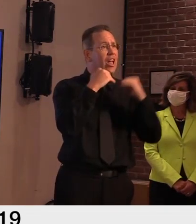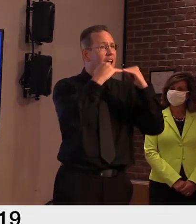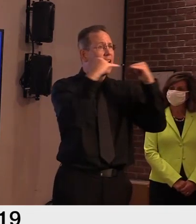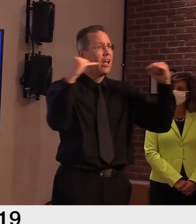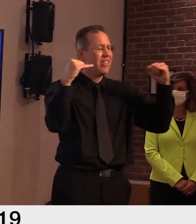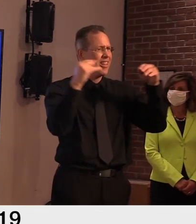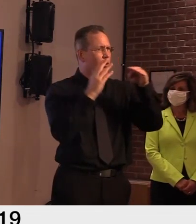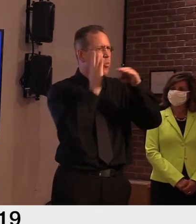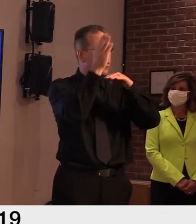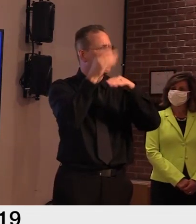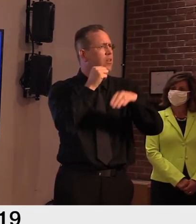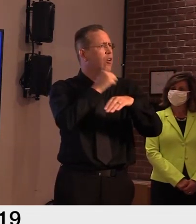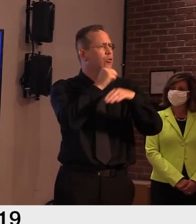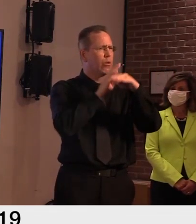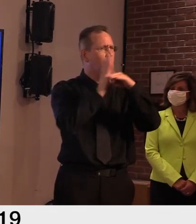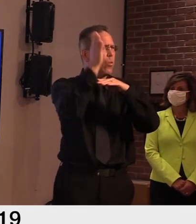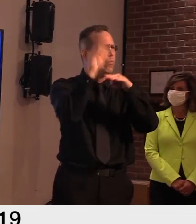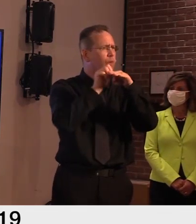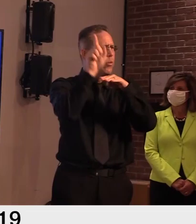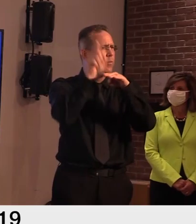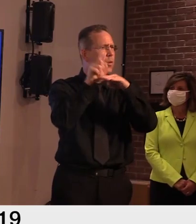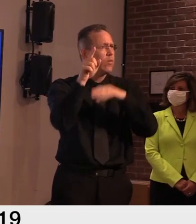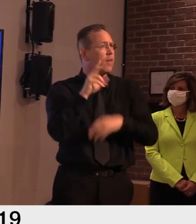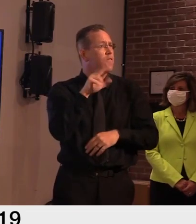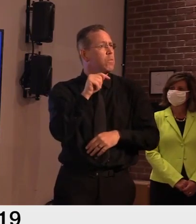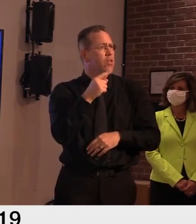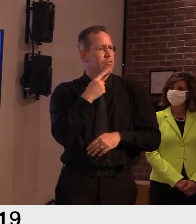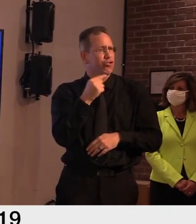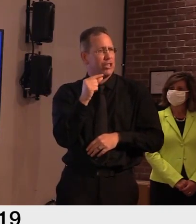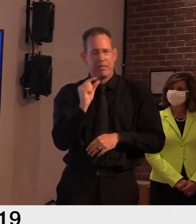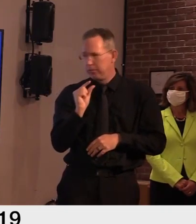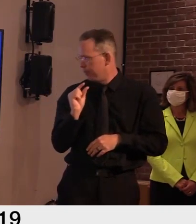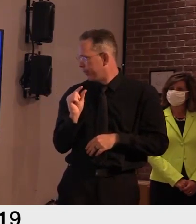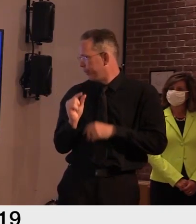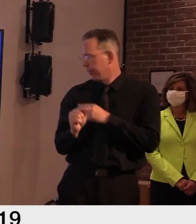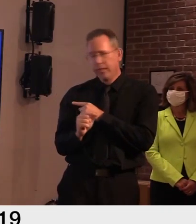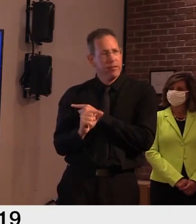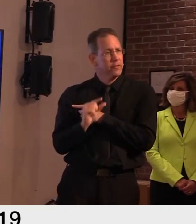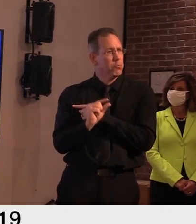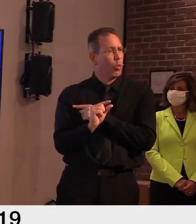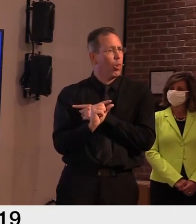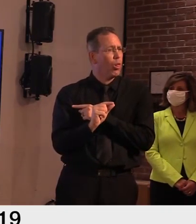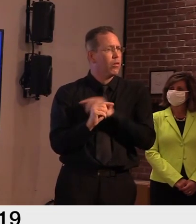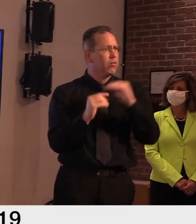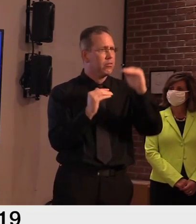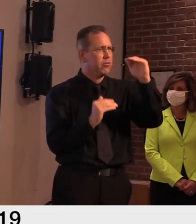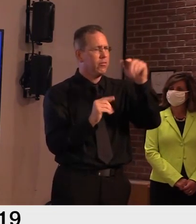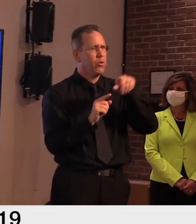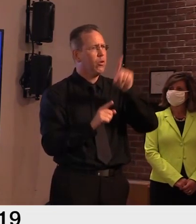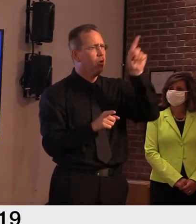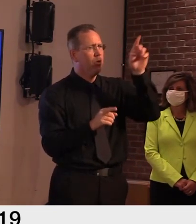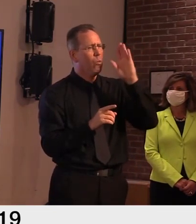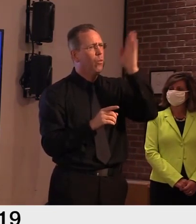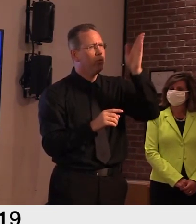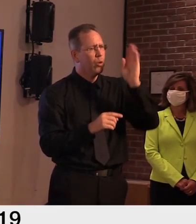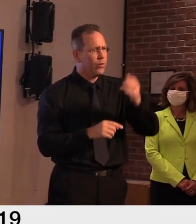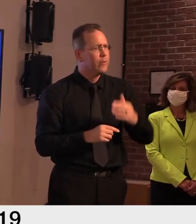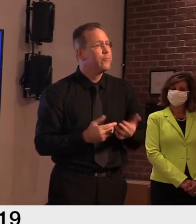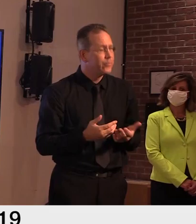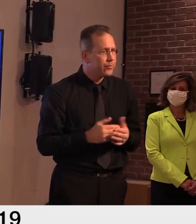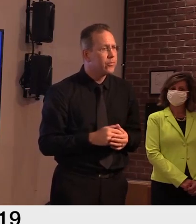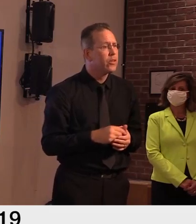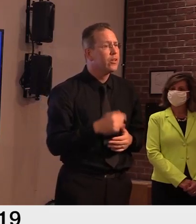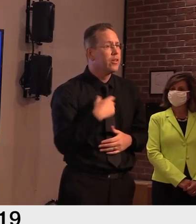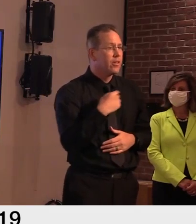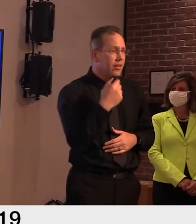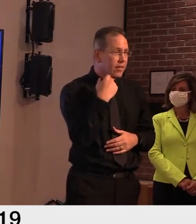COVID-like illness. 6.8% of all inpatient visits were reporting COVID-like illness, well above, obviously, Vermont's numbers,